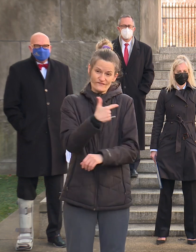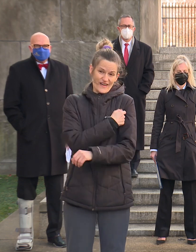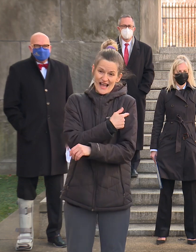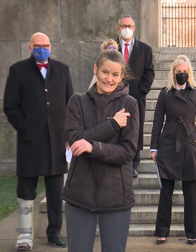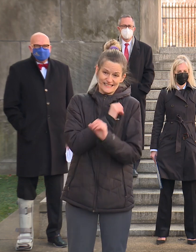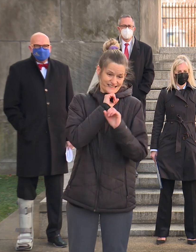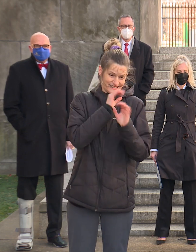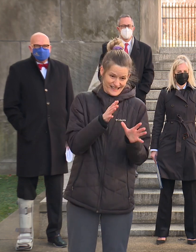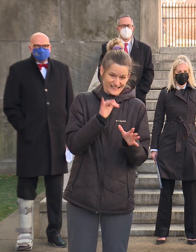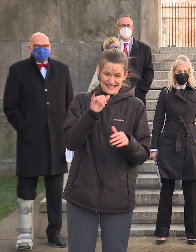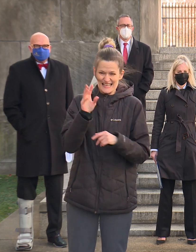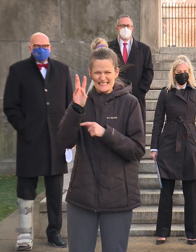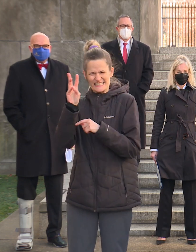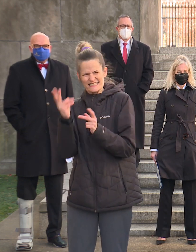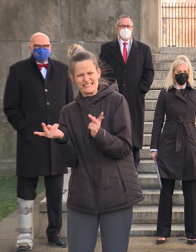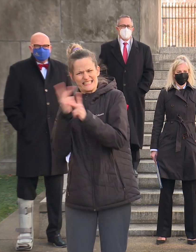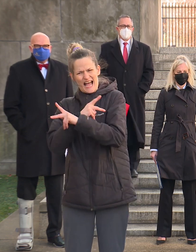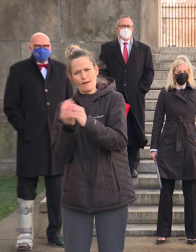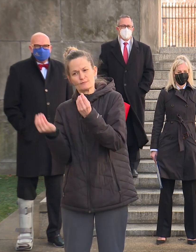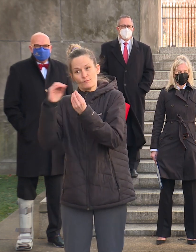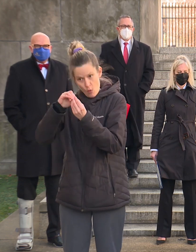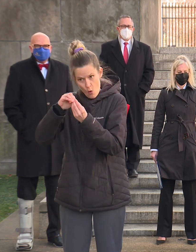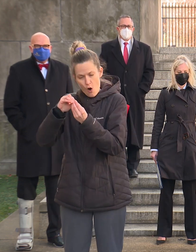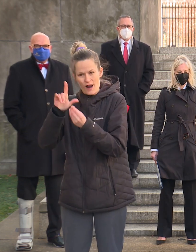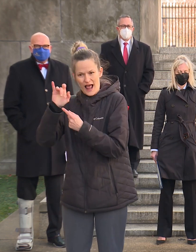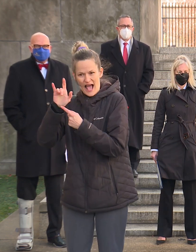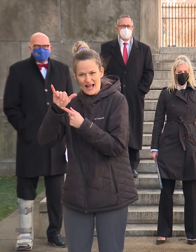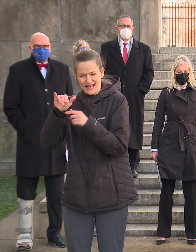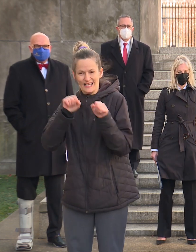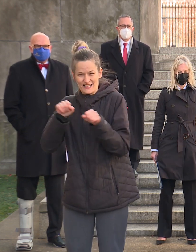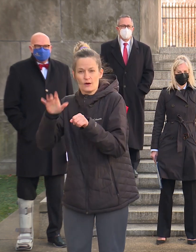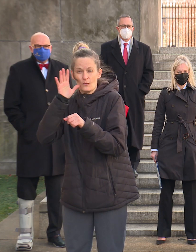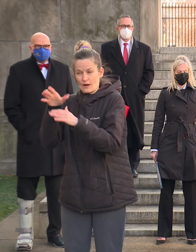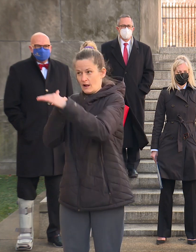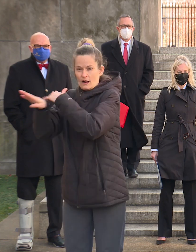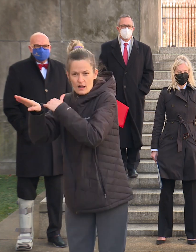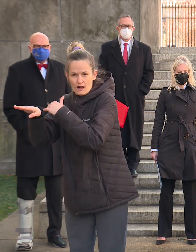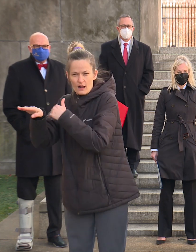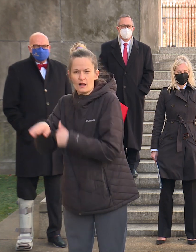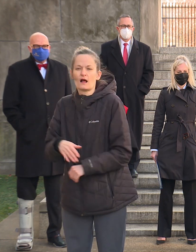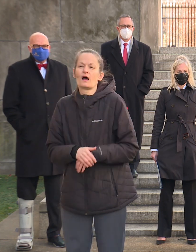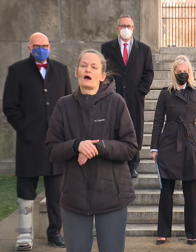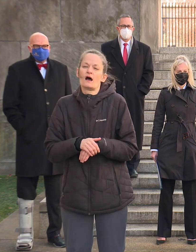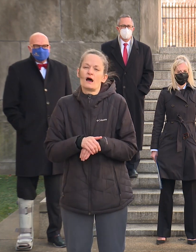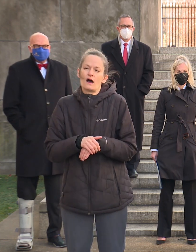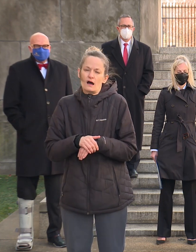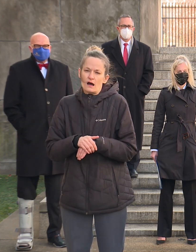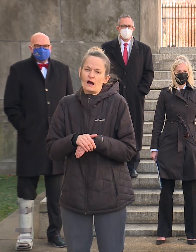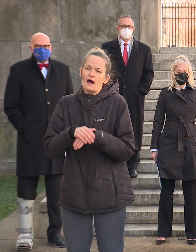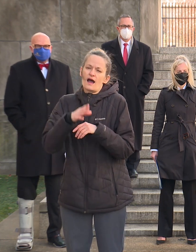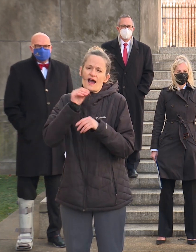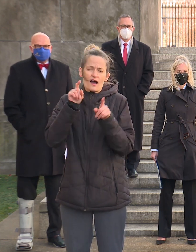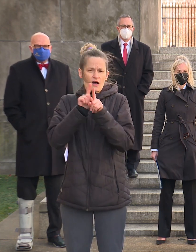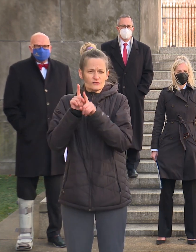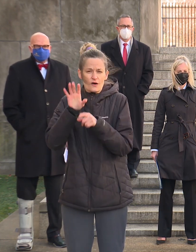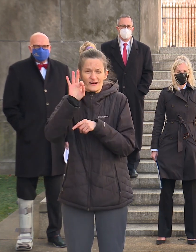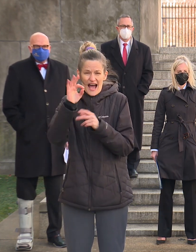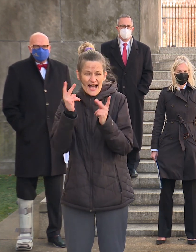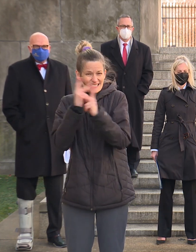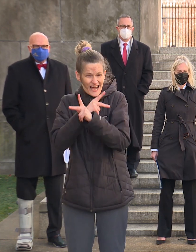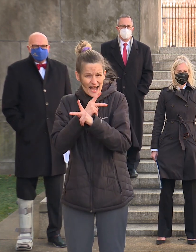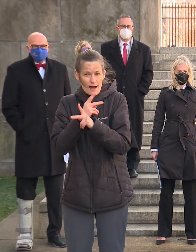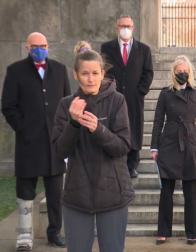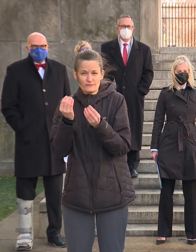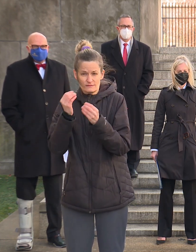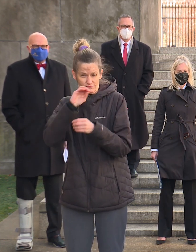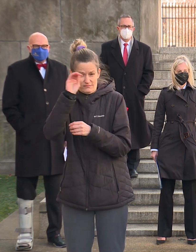hospitalized, and 14 times more likely to die from COVID-related complications. The key takeaway here is that vaccines dramatically